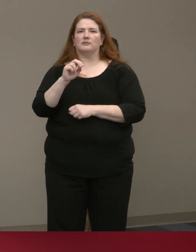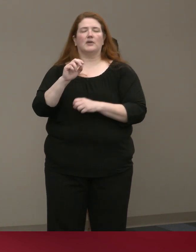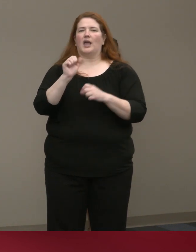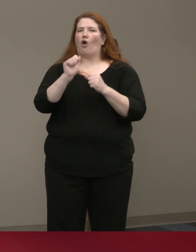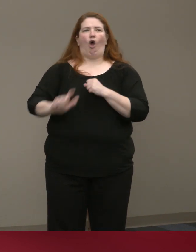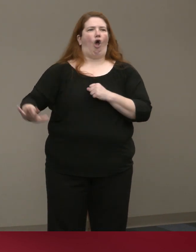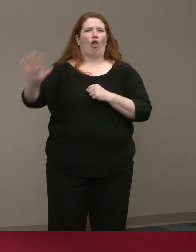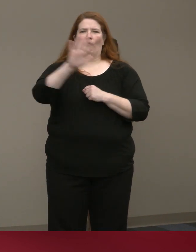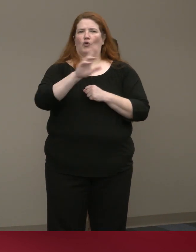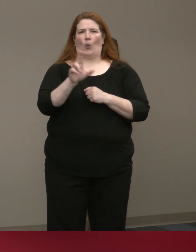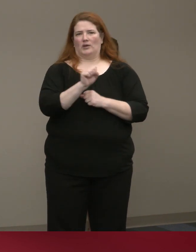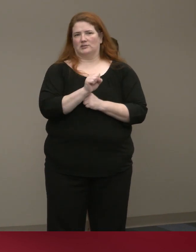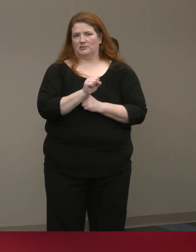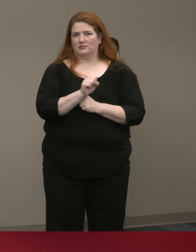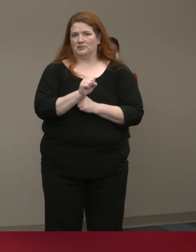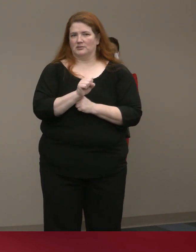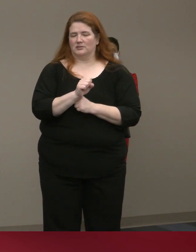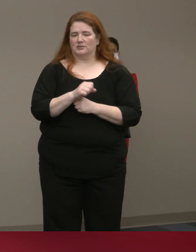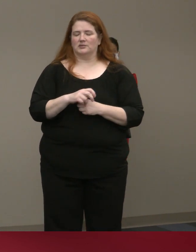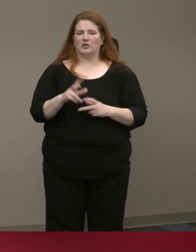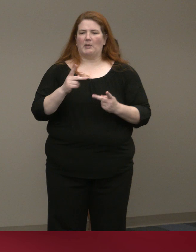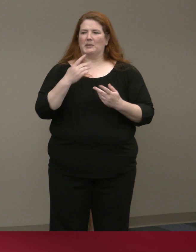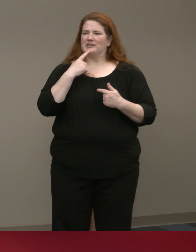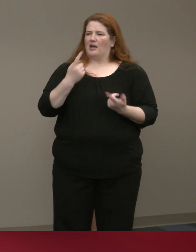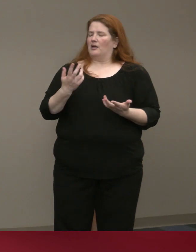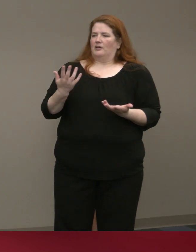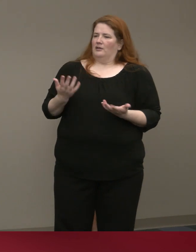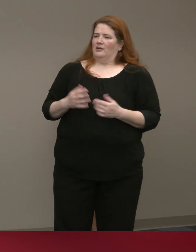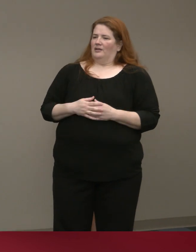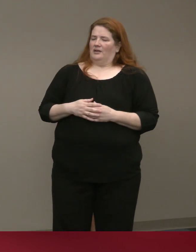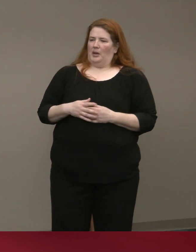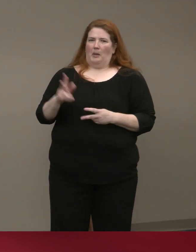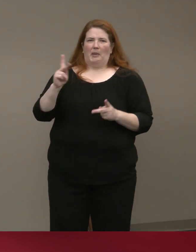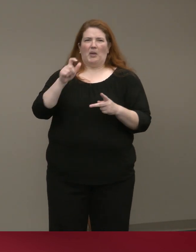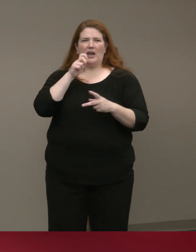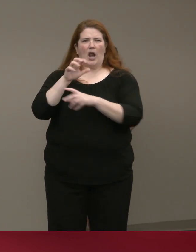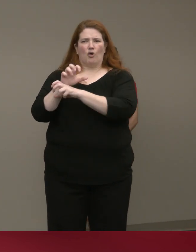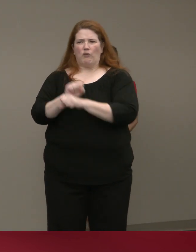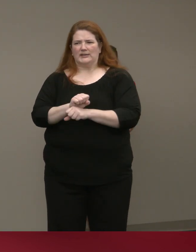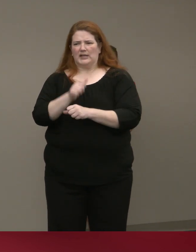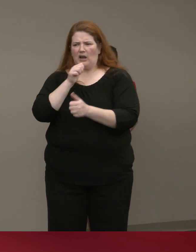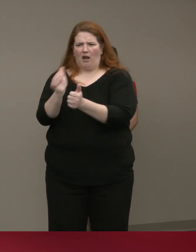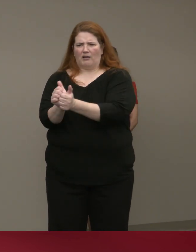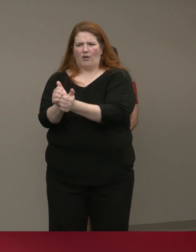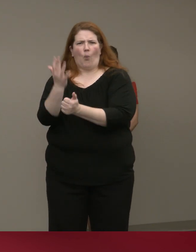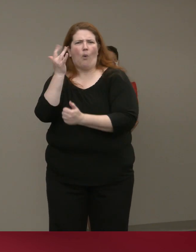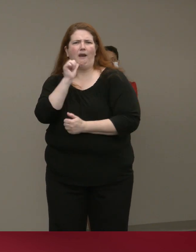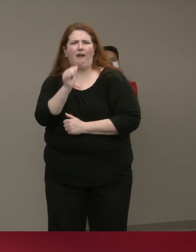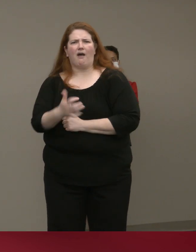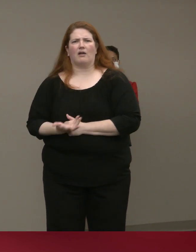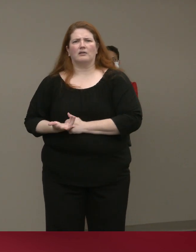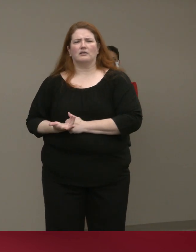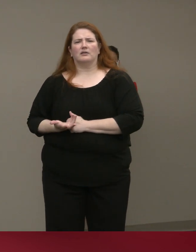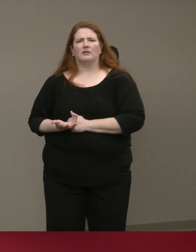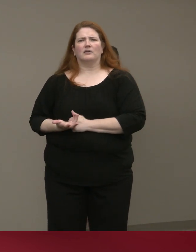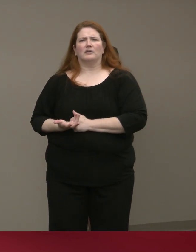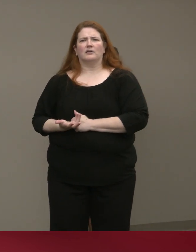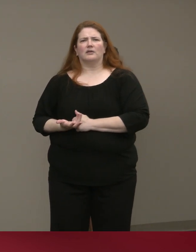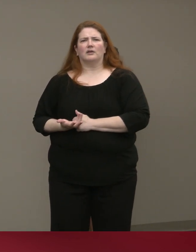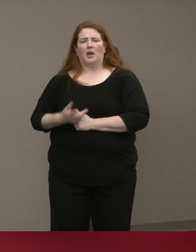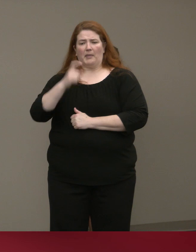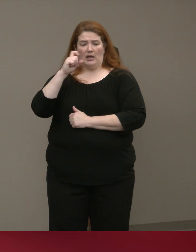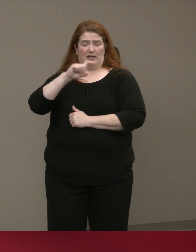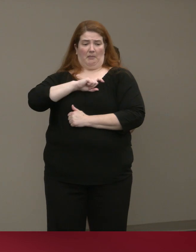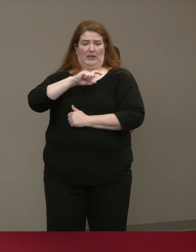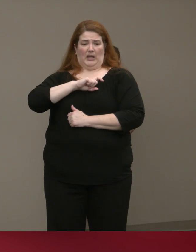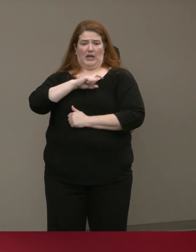about, why people haven't been arrested. Is that because the officers are so focused